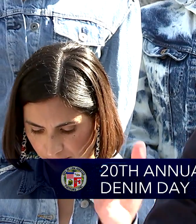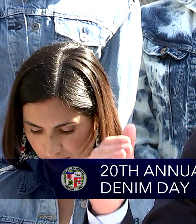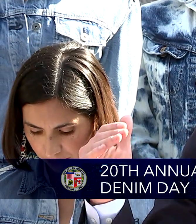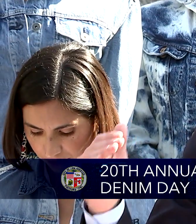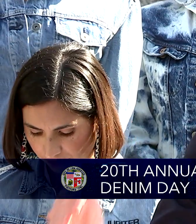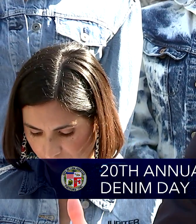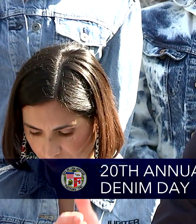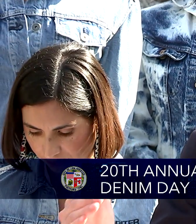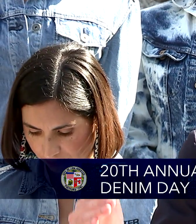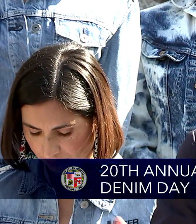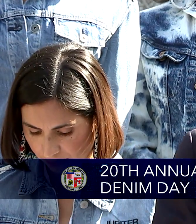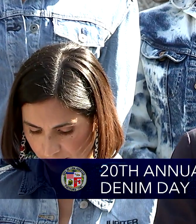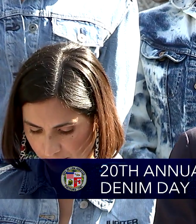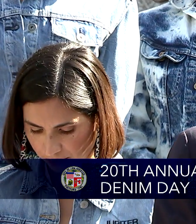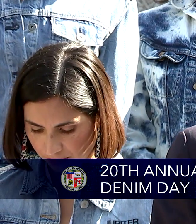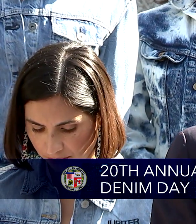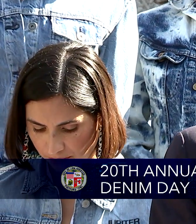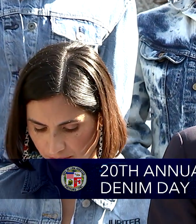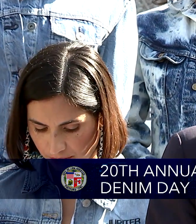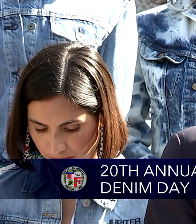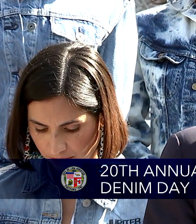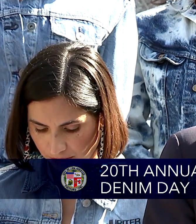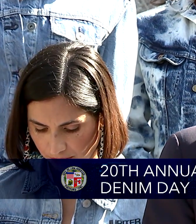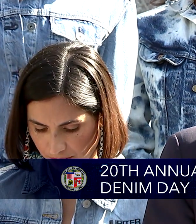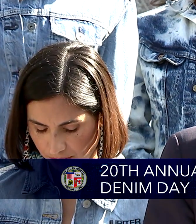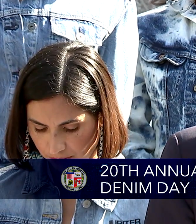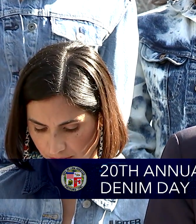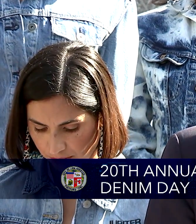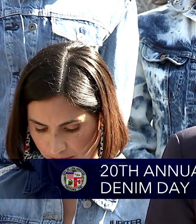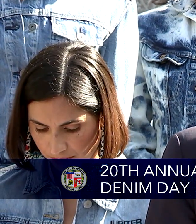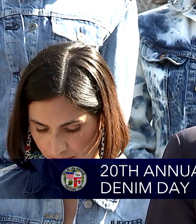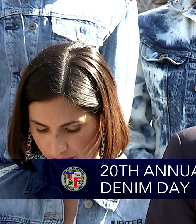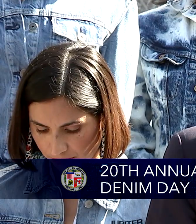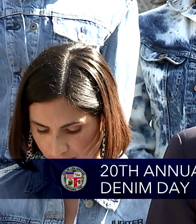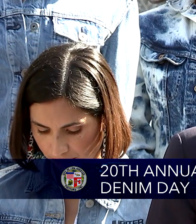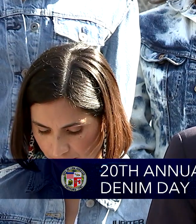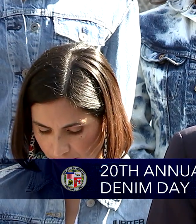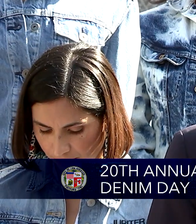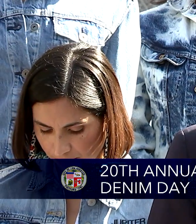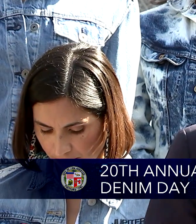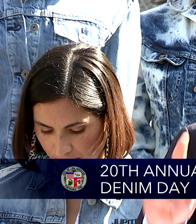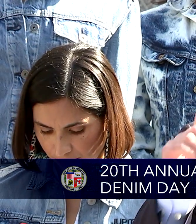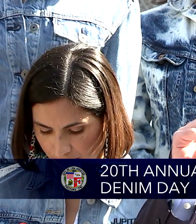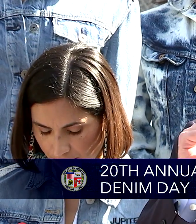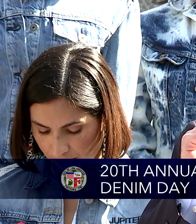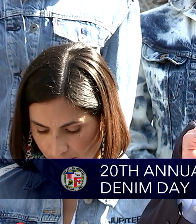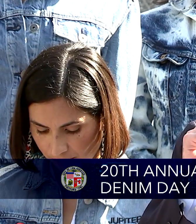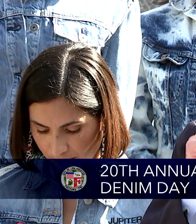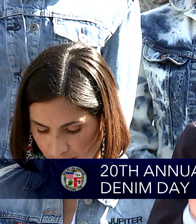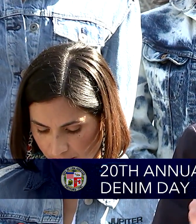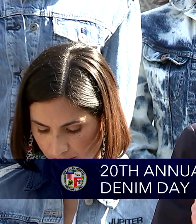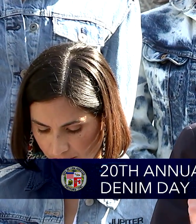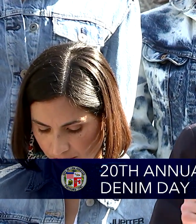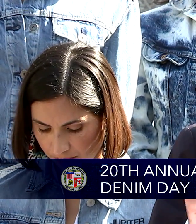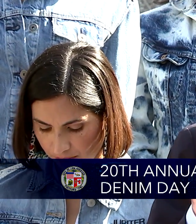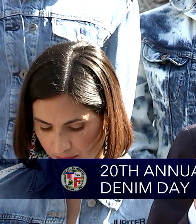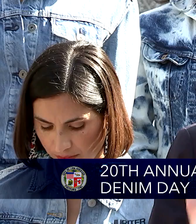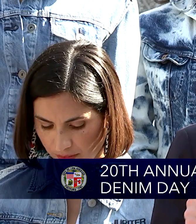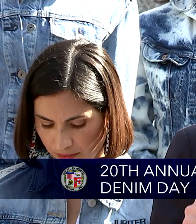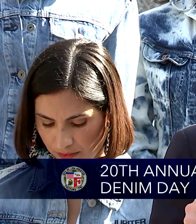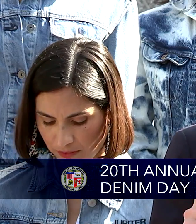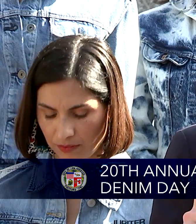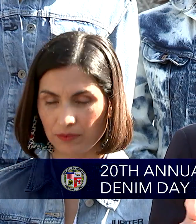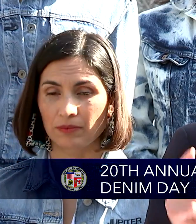of the same spectrum of actions. That's not right. There should be no stigma coming forward, and even if you're not the victim, but you are